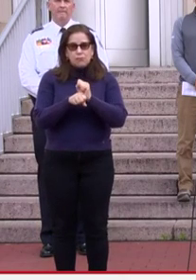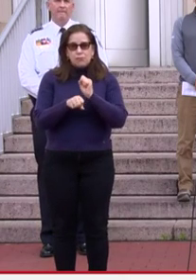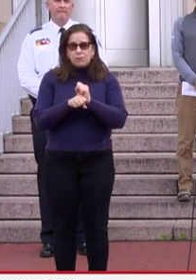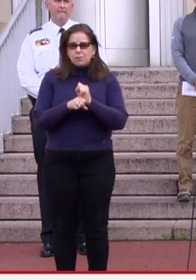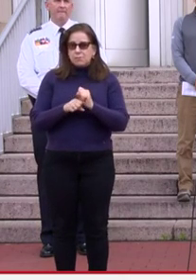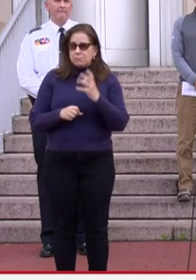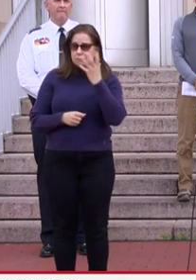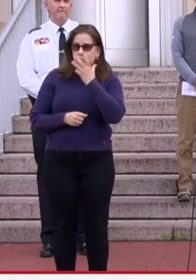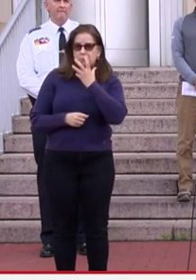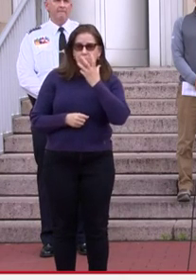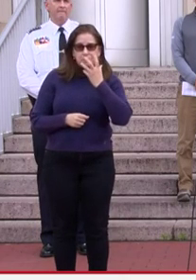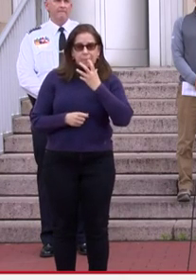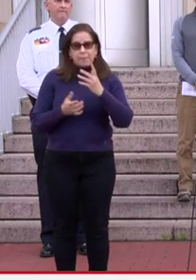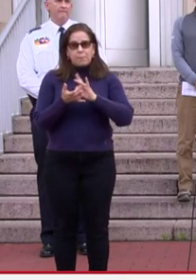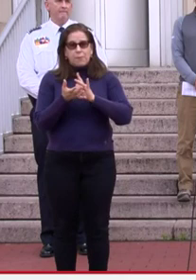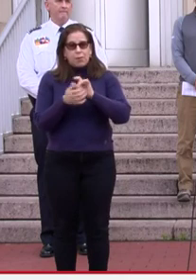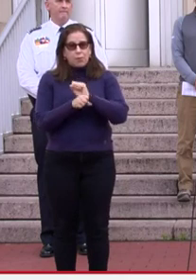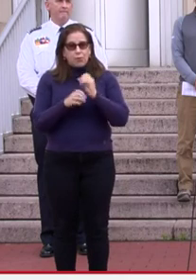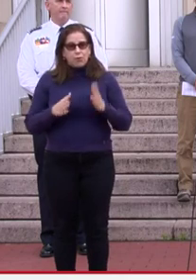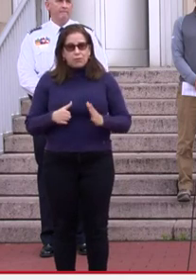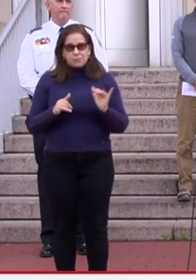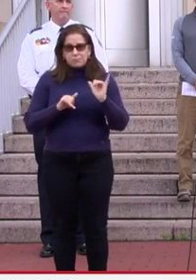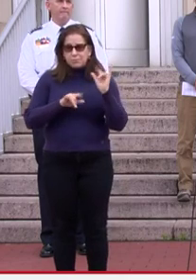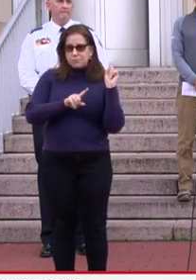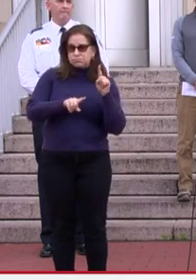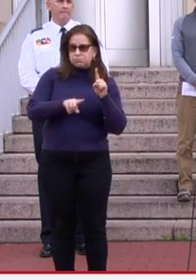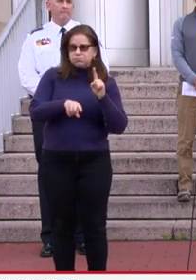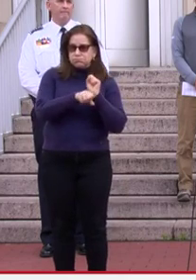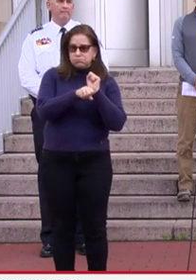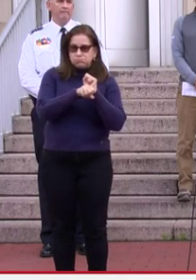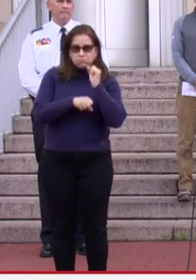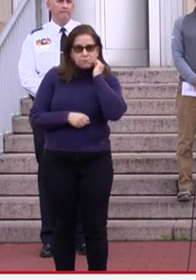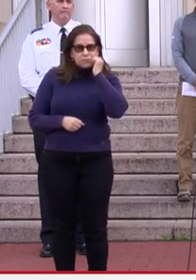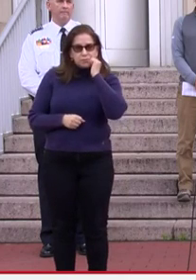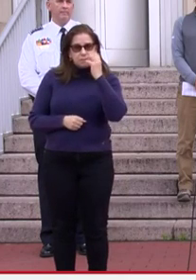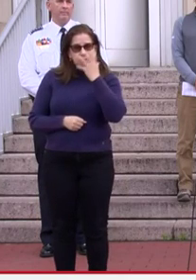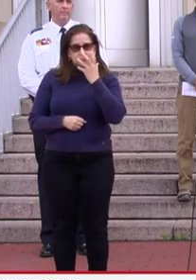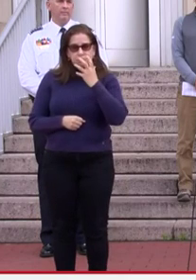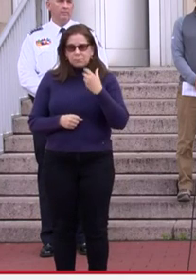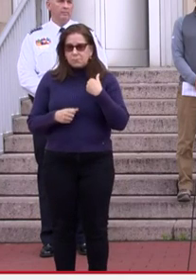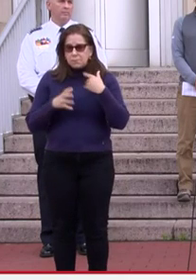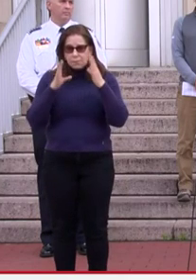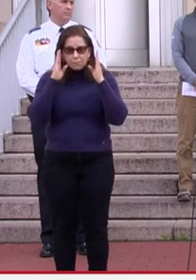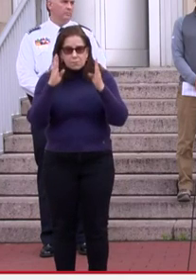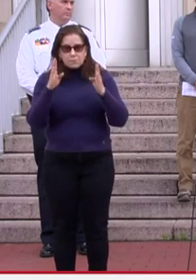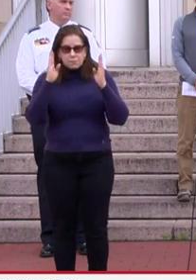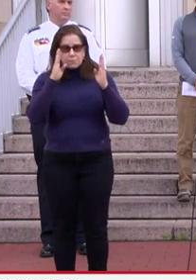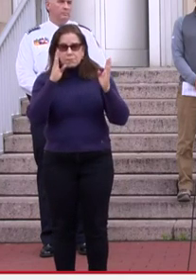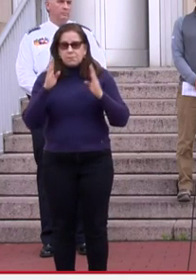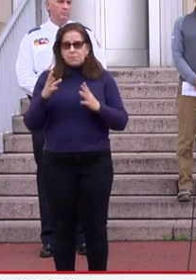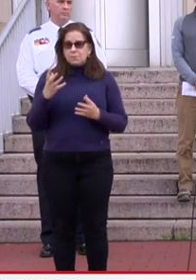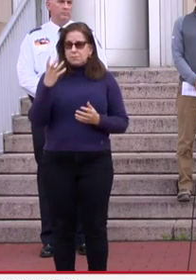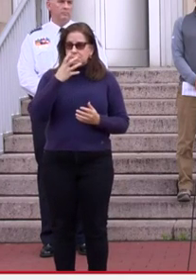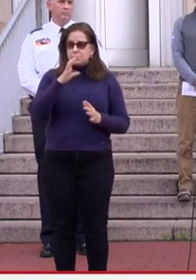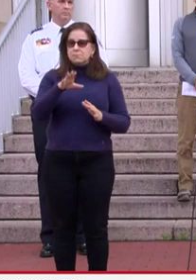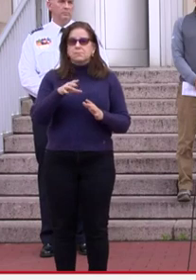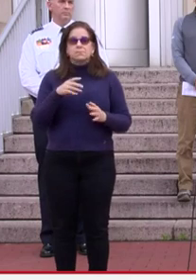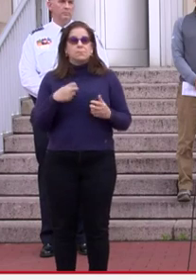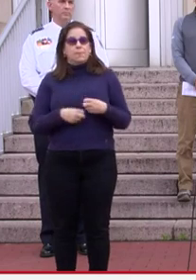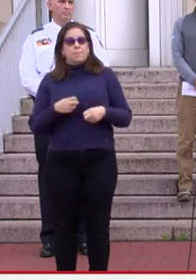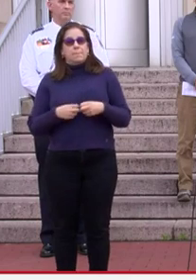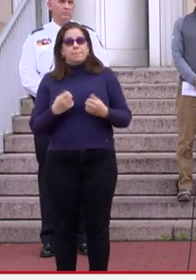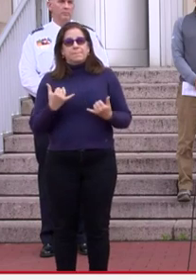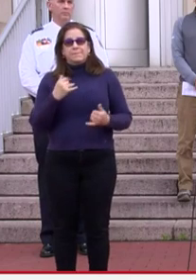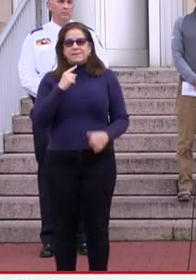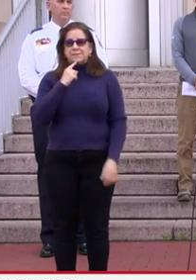And part of the reason that we're so focused and that we have gone through pretty substantially drastic measures to contain in our